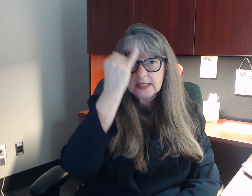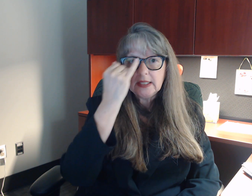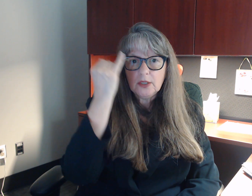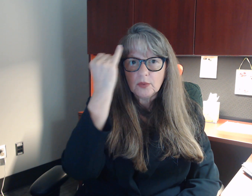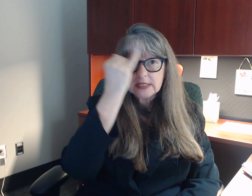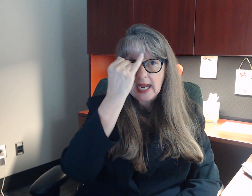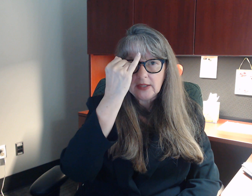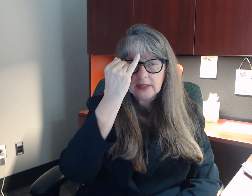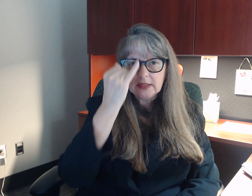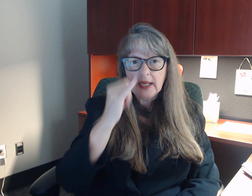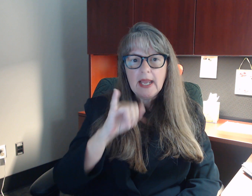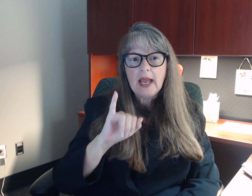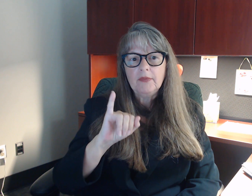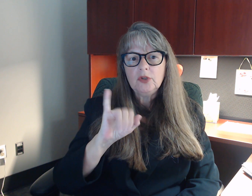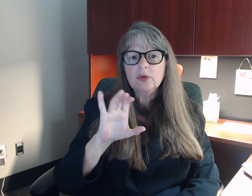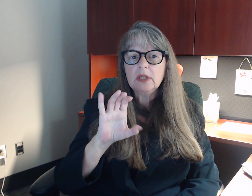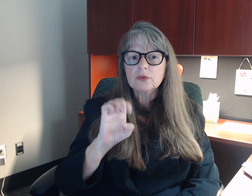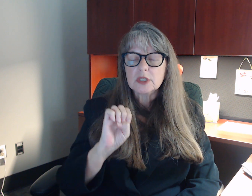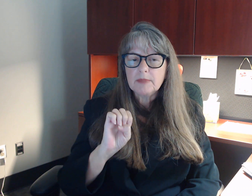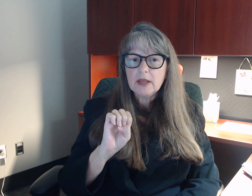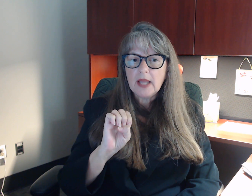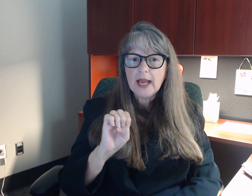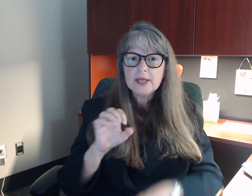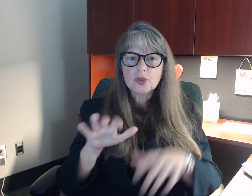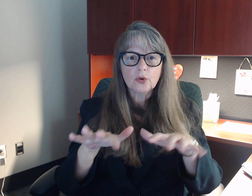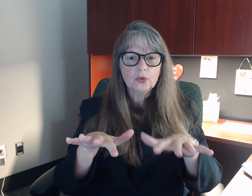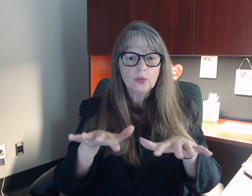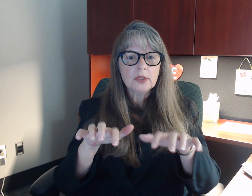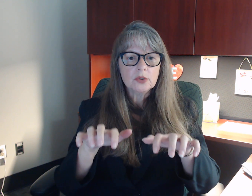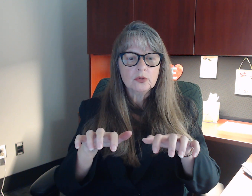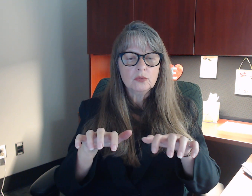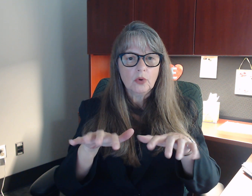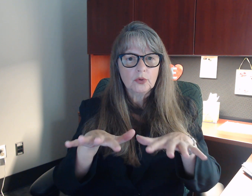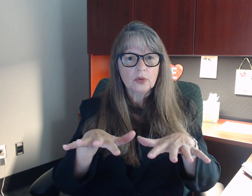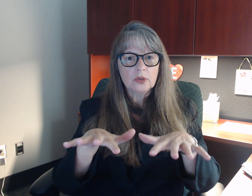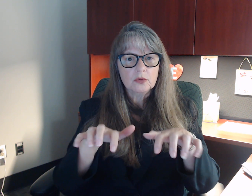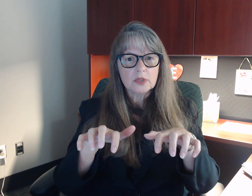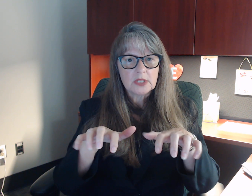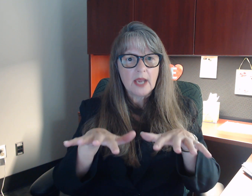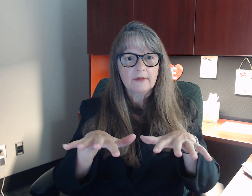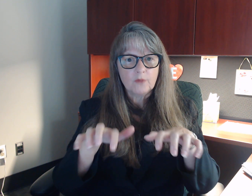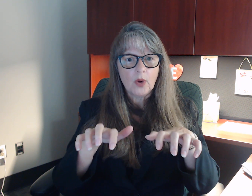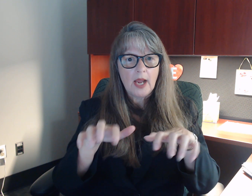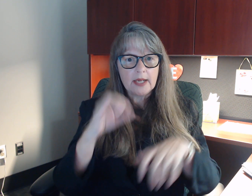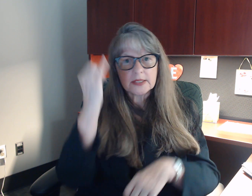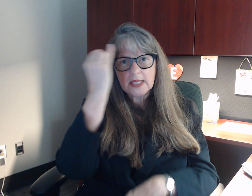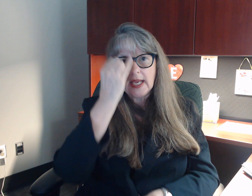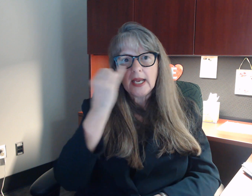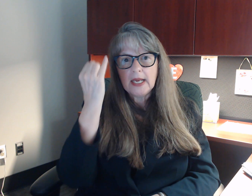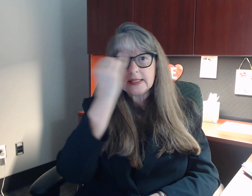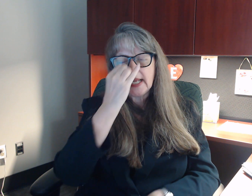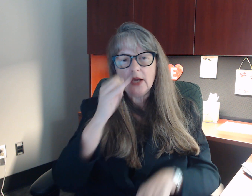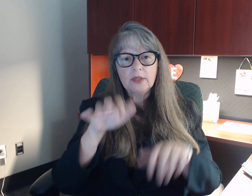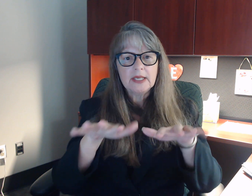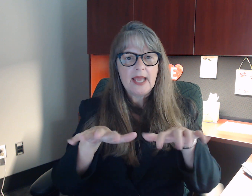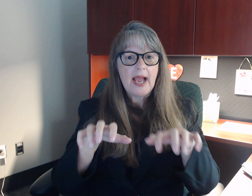or Italian, and then you can either spell ice or you can do the sign for ice, Italian